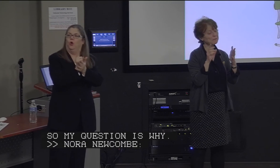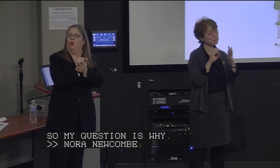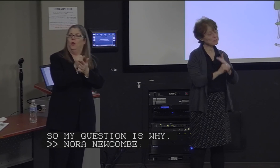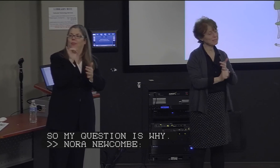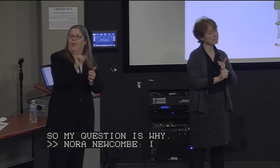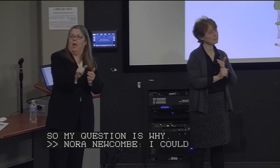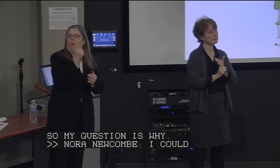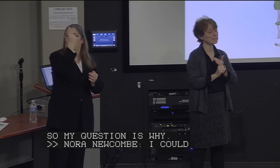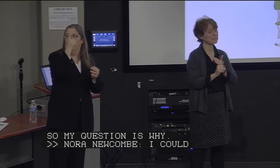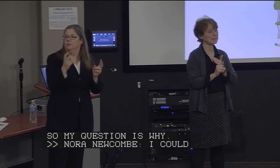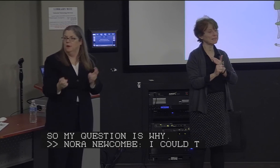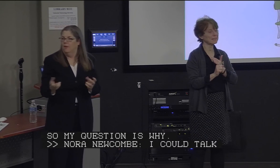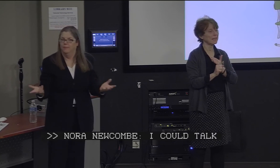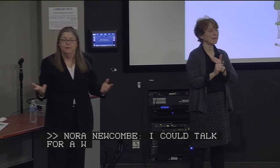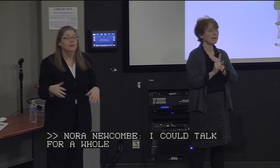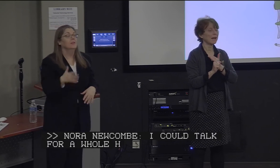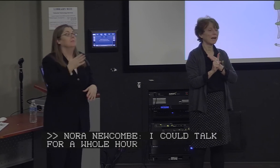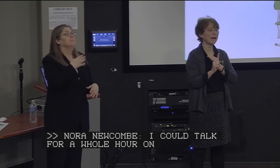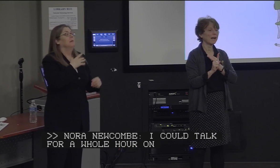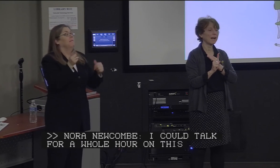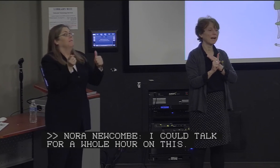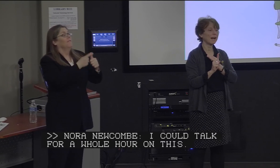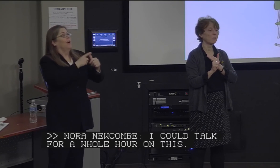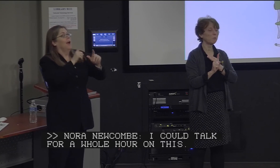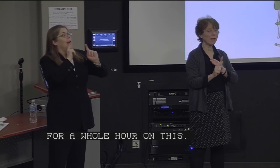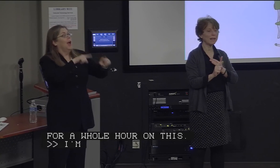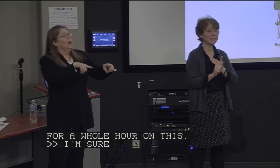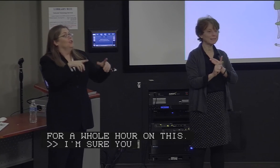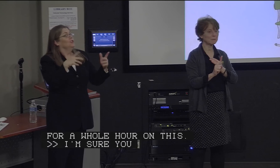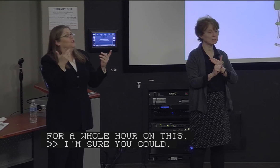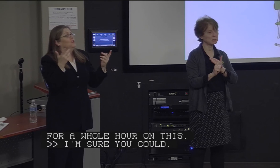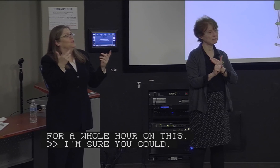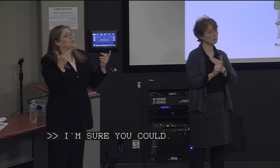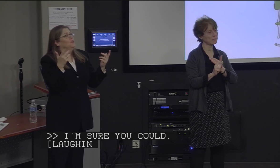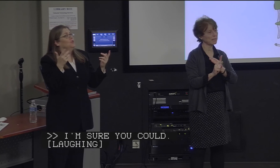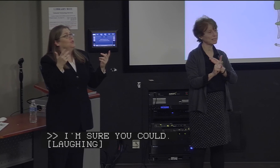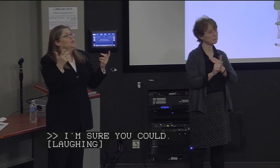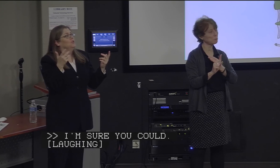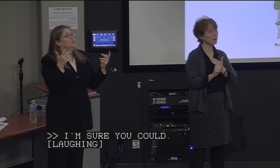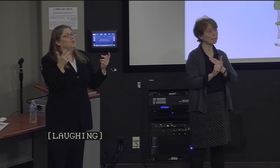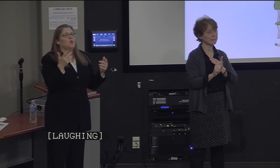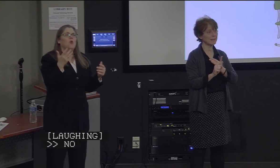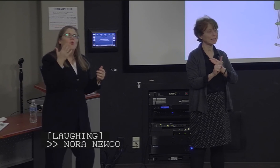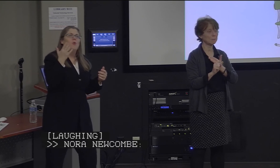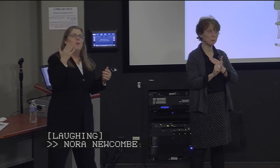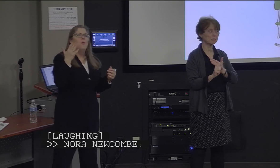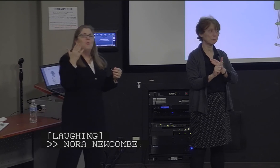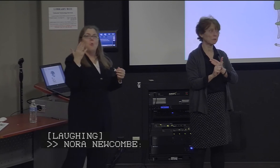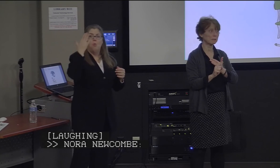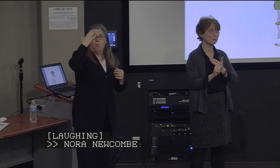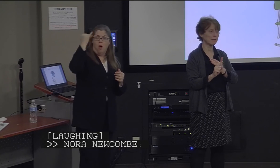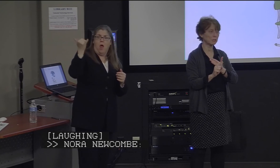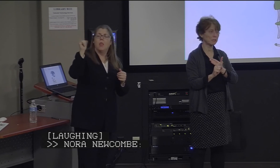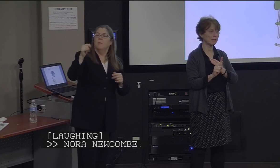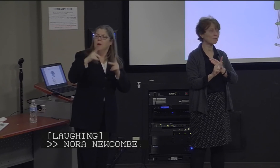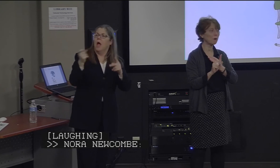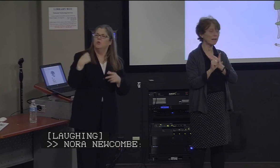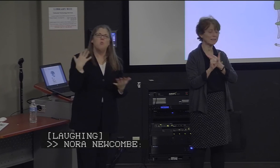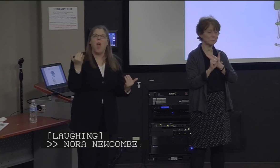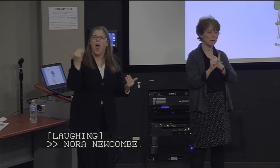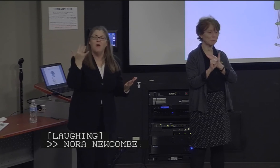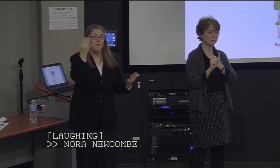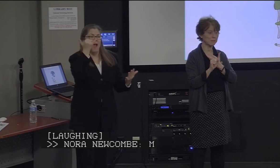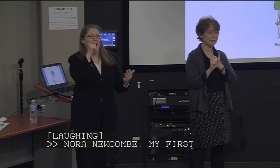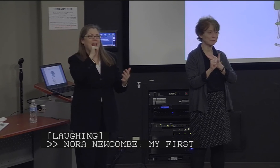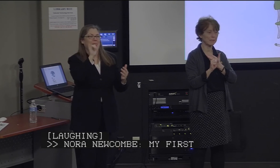My first answer to this is, why is the question everybody asks, but why is not the most important question, and why